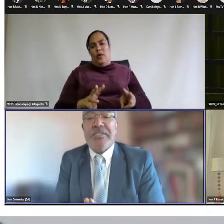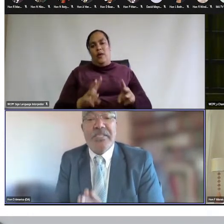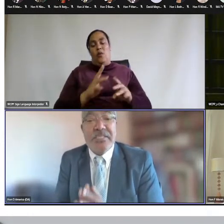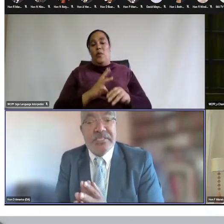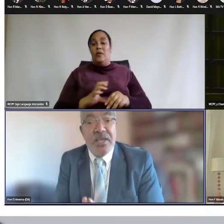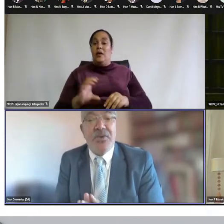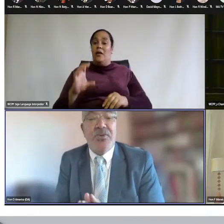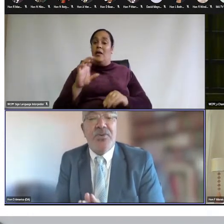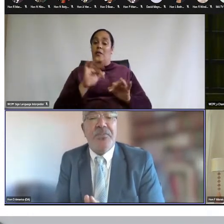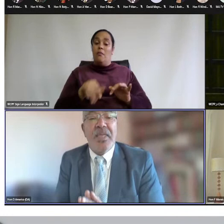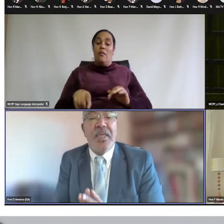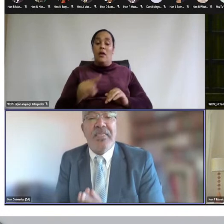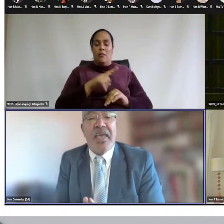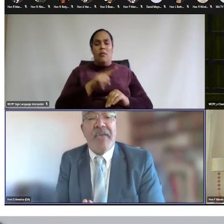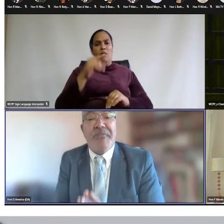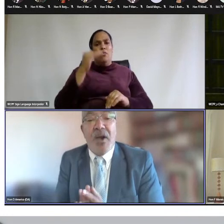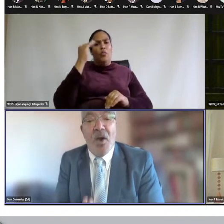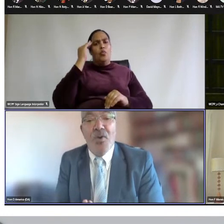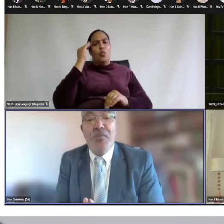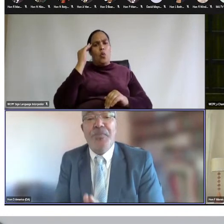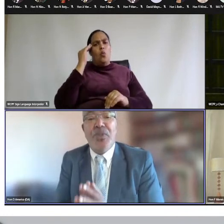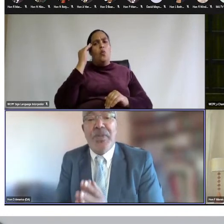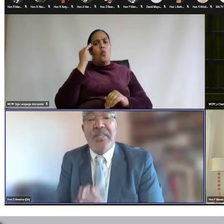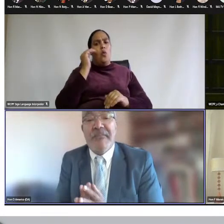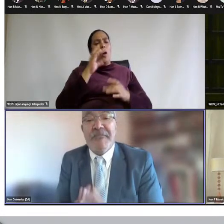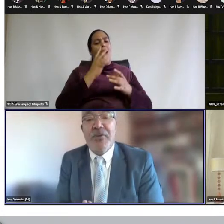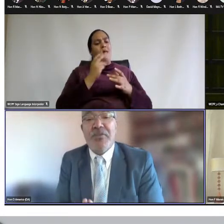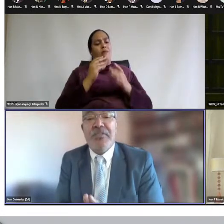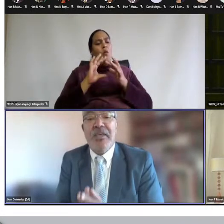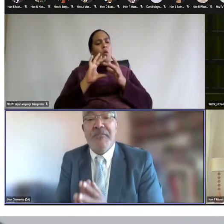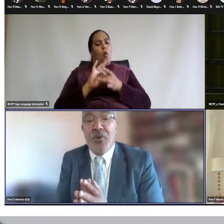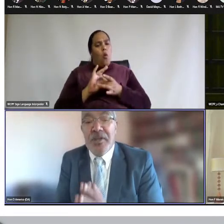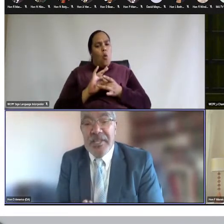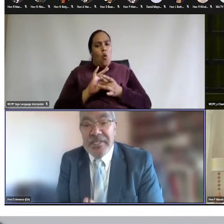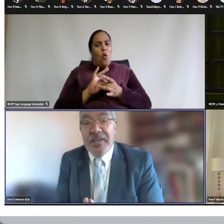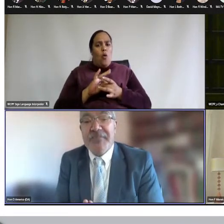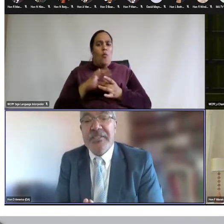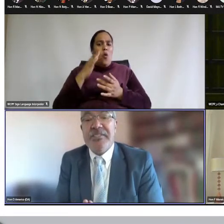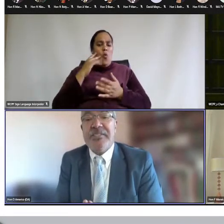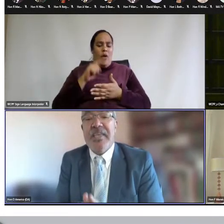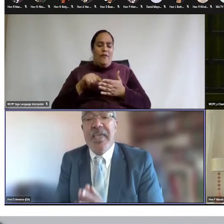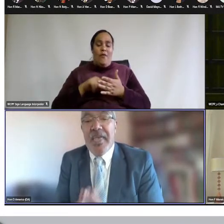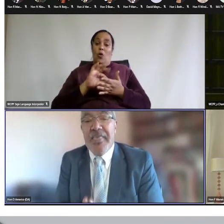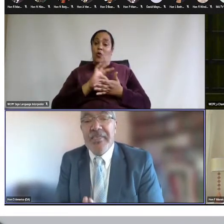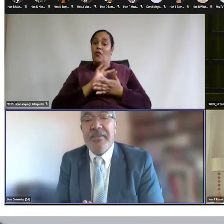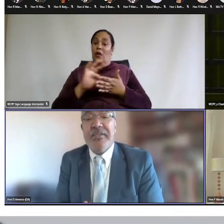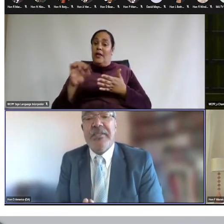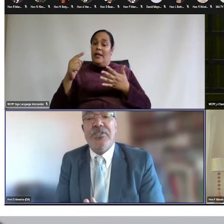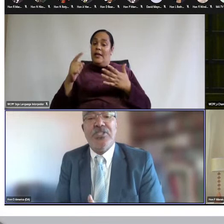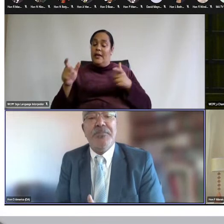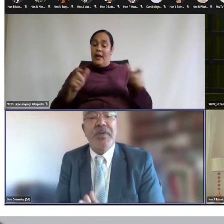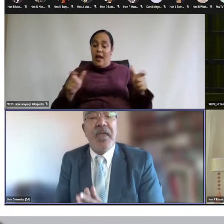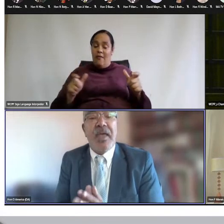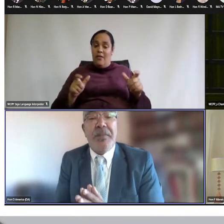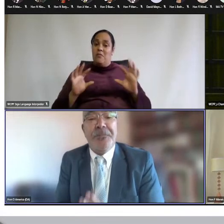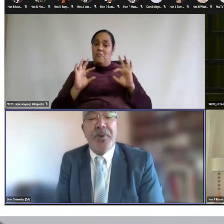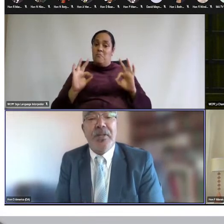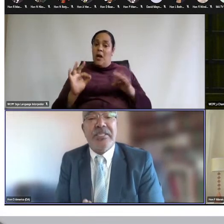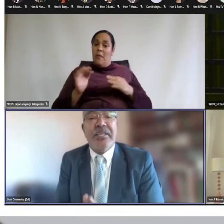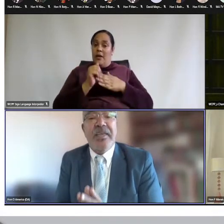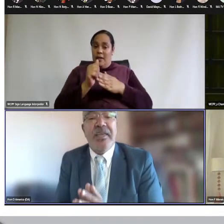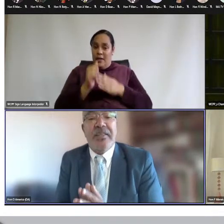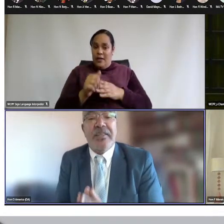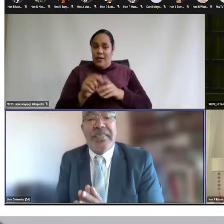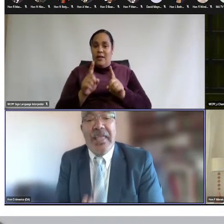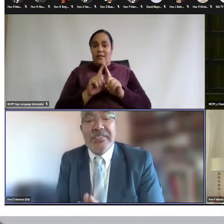Cape residents know they have a home when they vote for clean governance, ethical leadership, and a